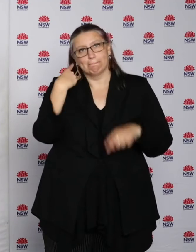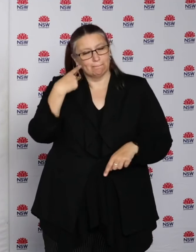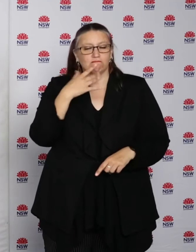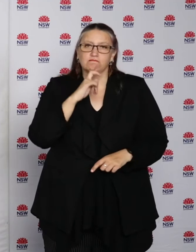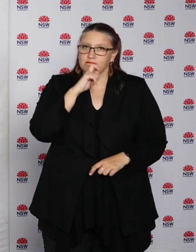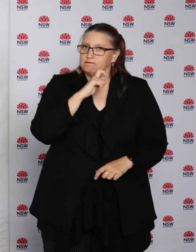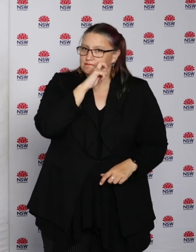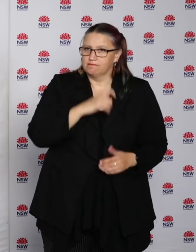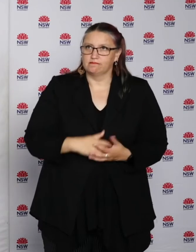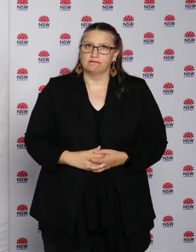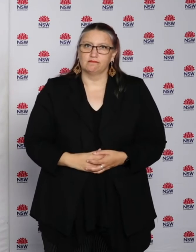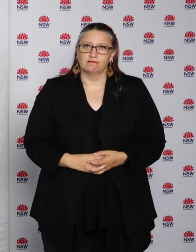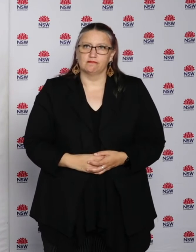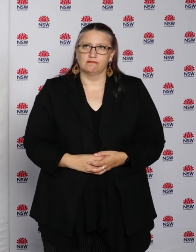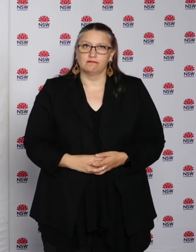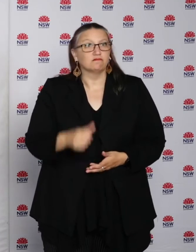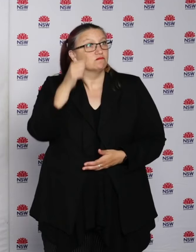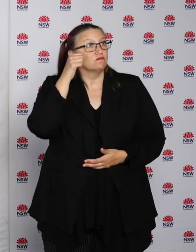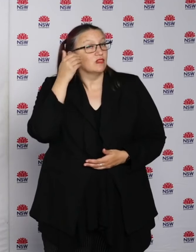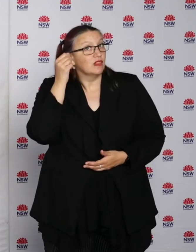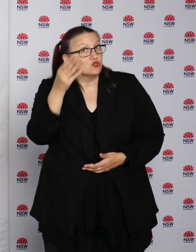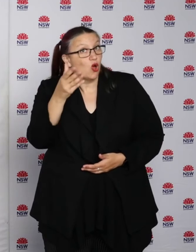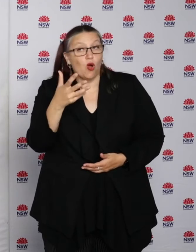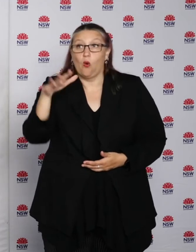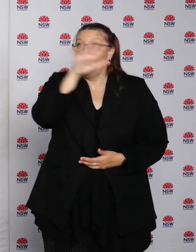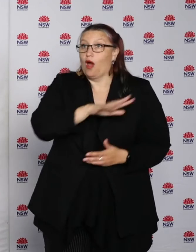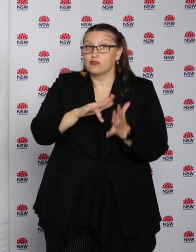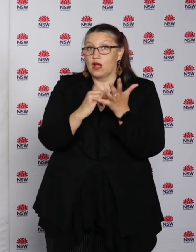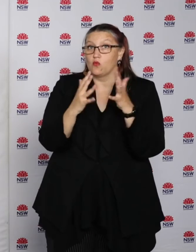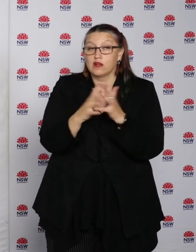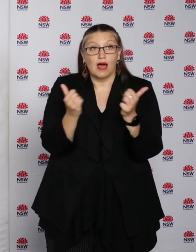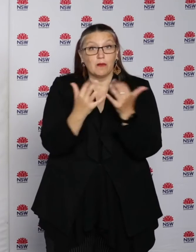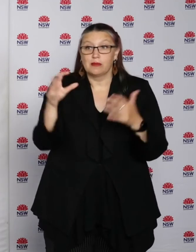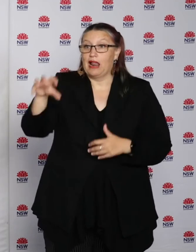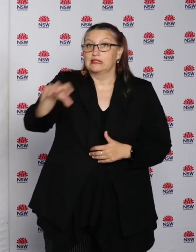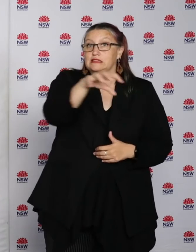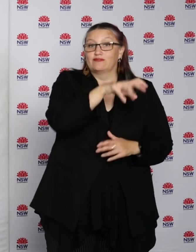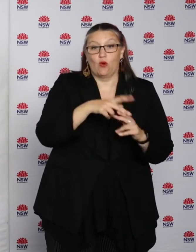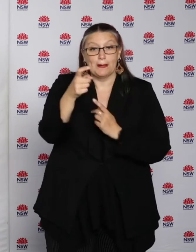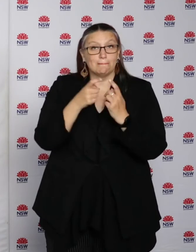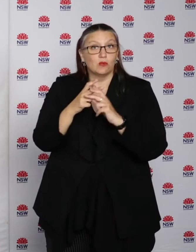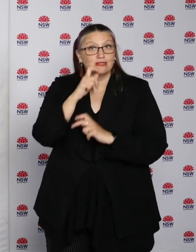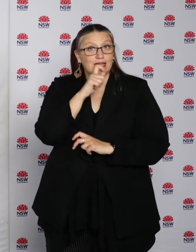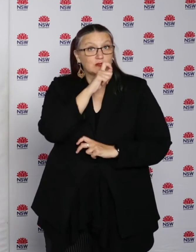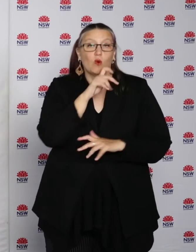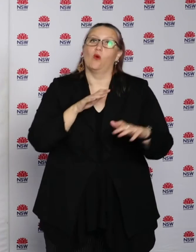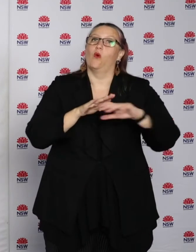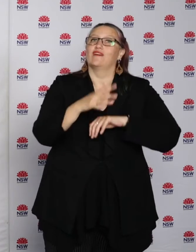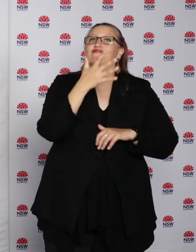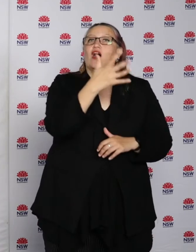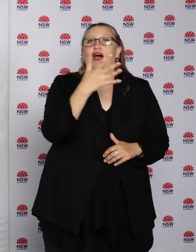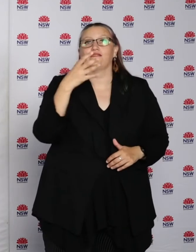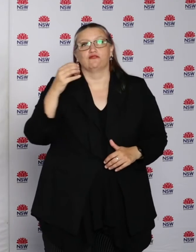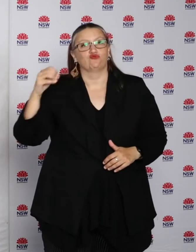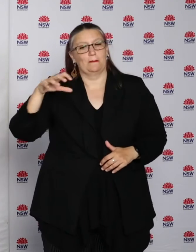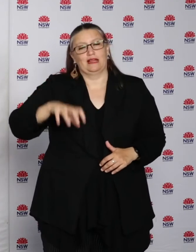around 500 or so testing clinics across the state now. I'll just give you a breakdown of cases across the regions